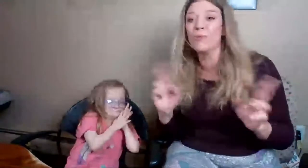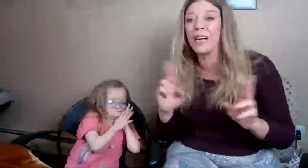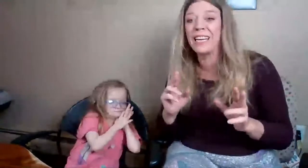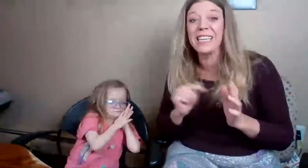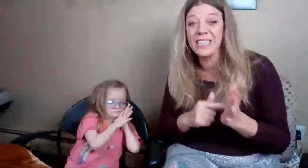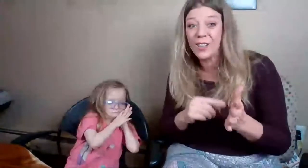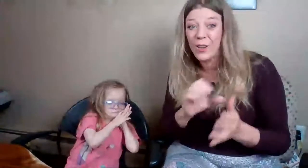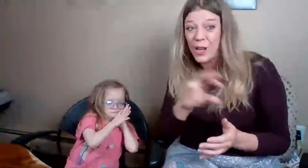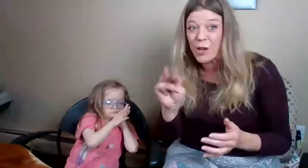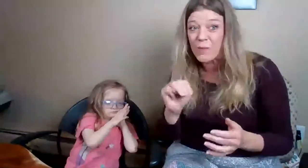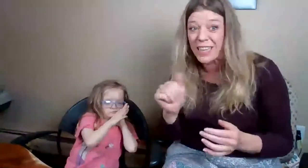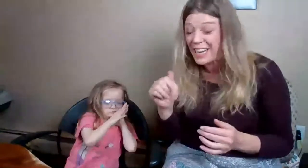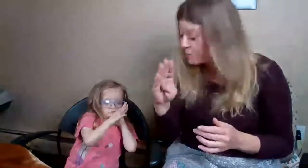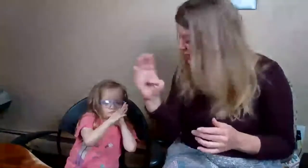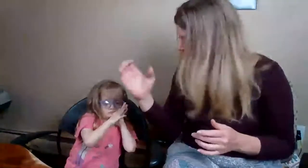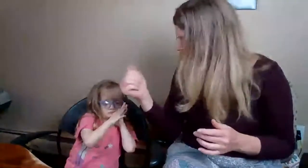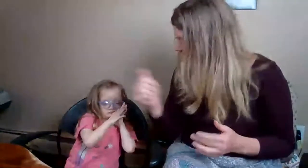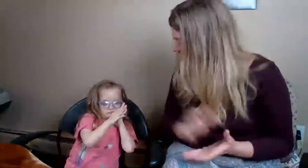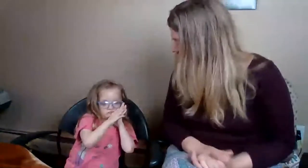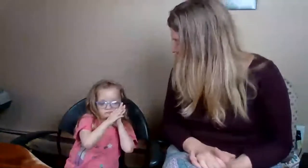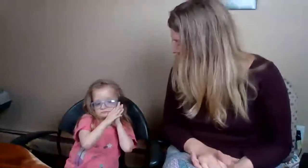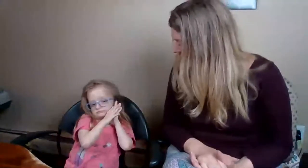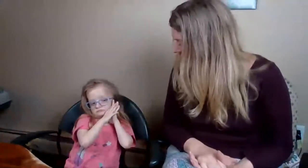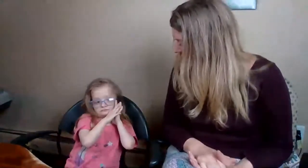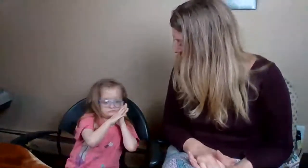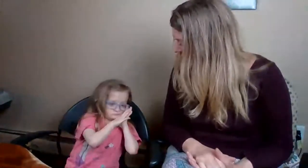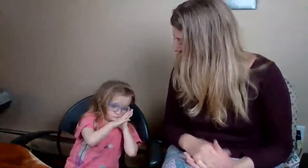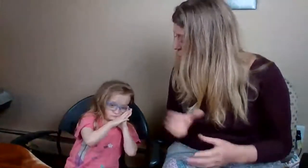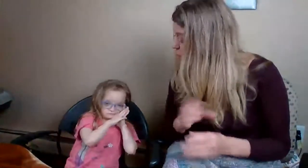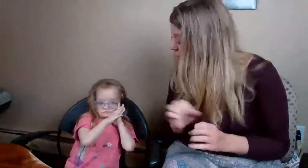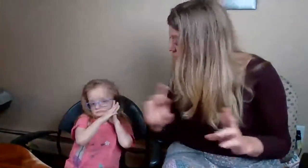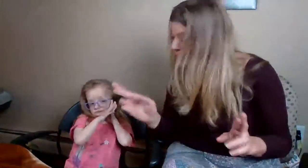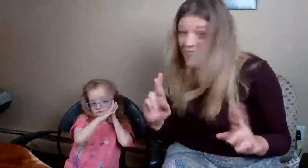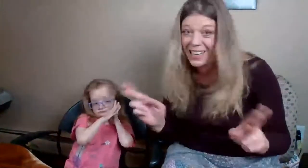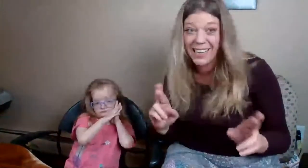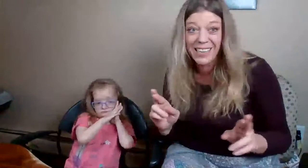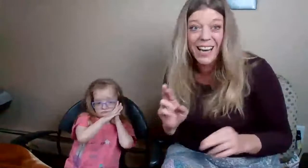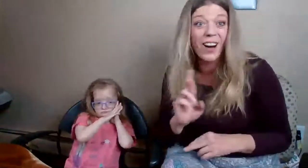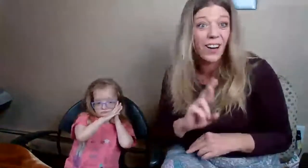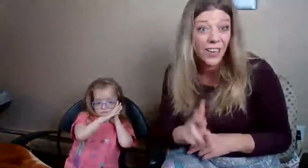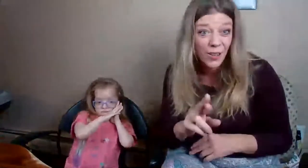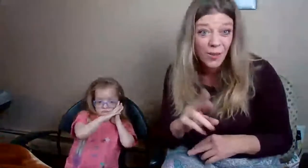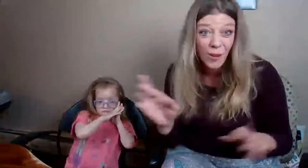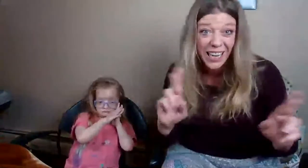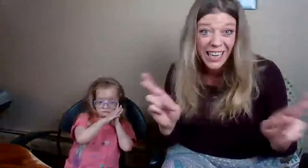Ready to show them the ABCs? Well, get ready. Are you ready?